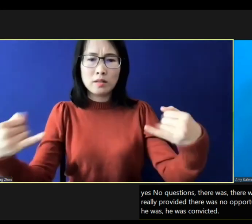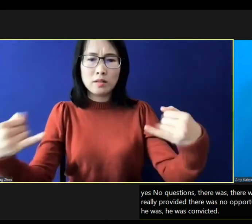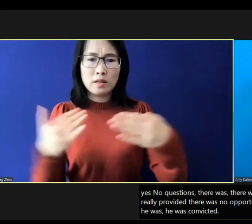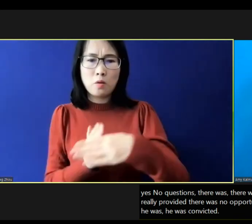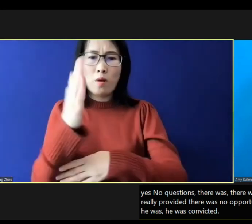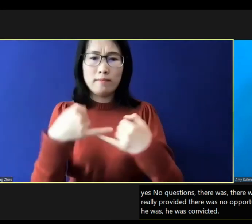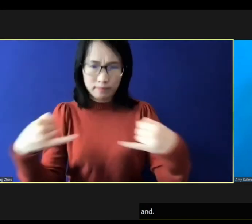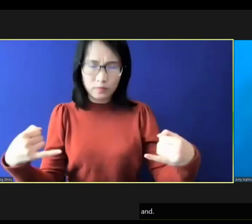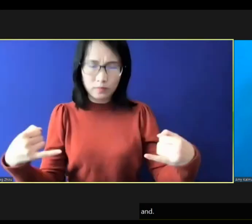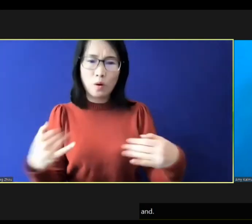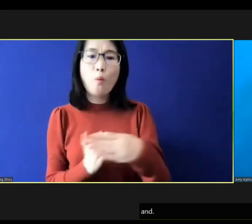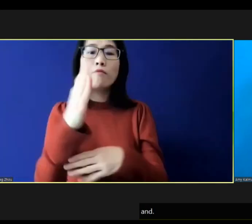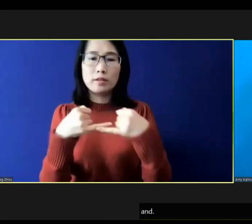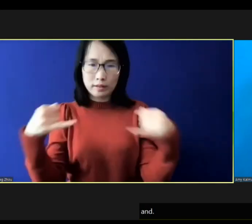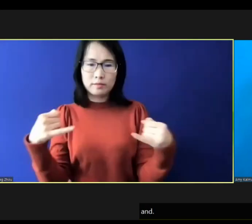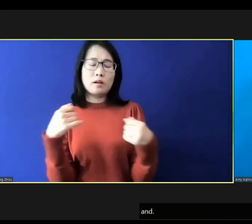And